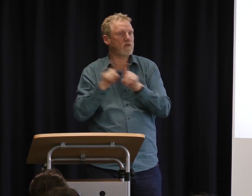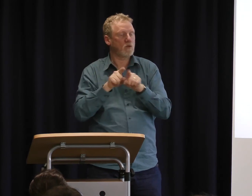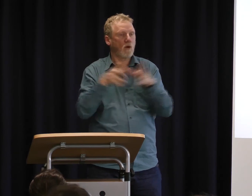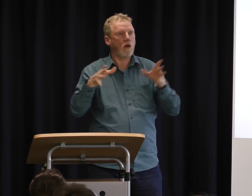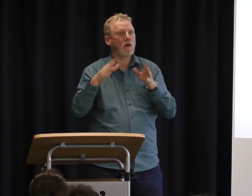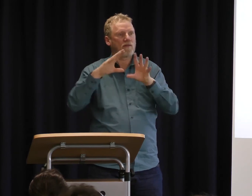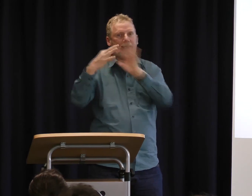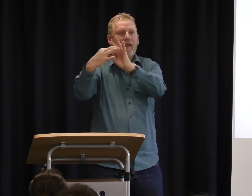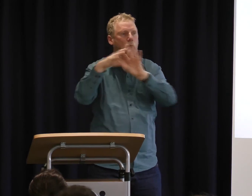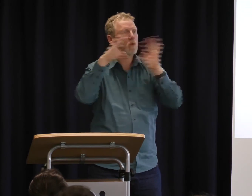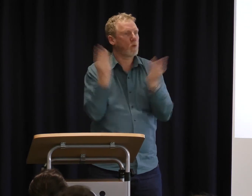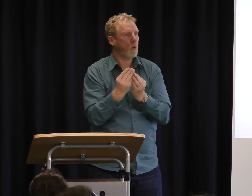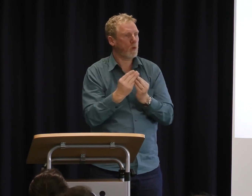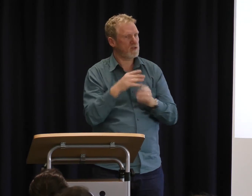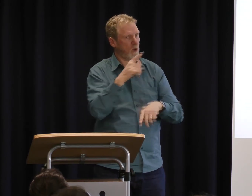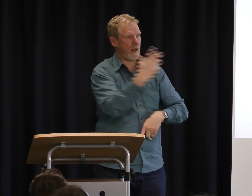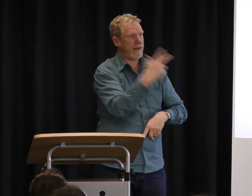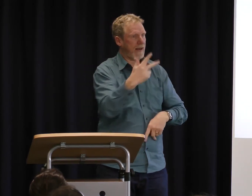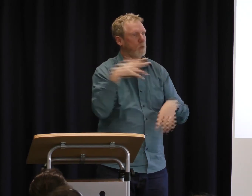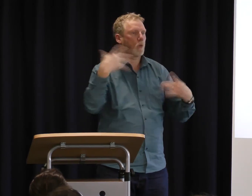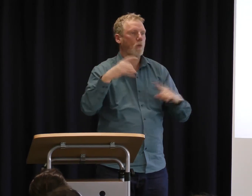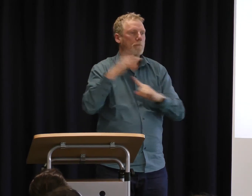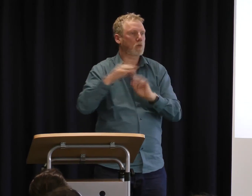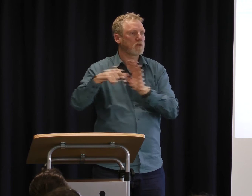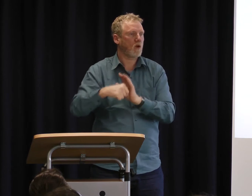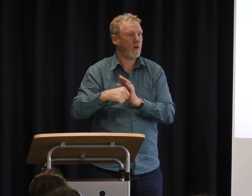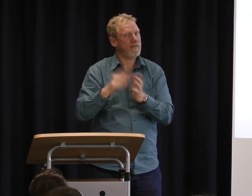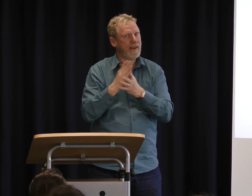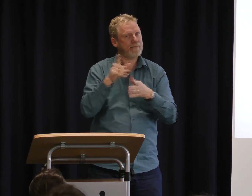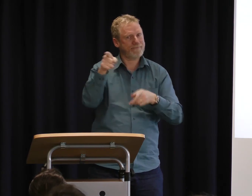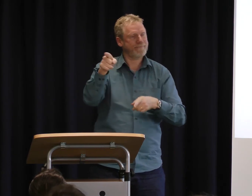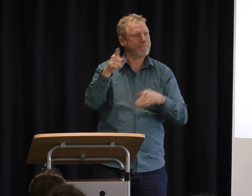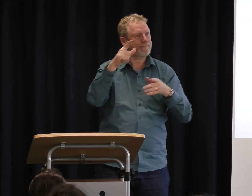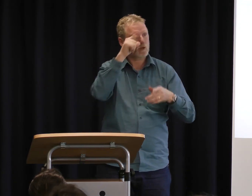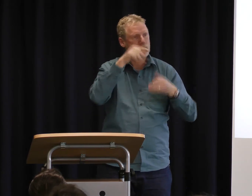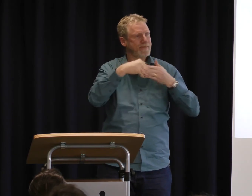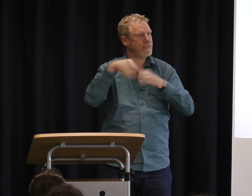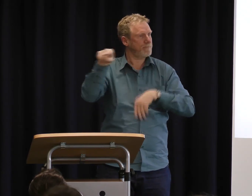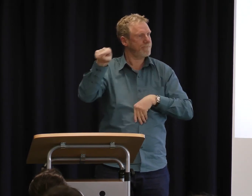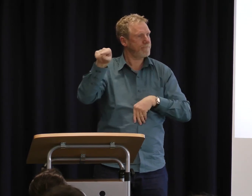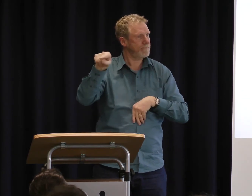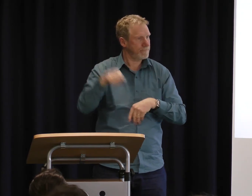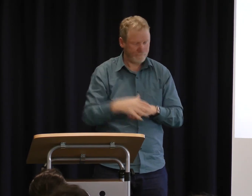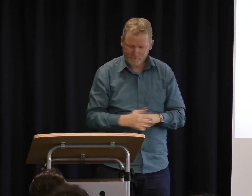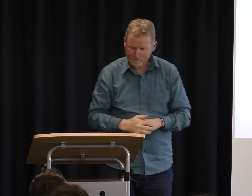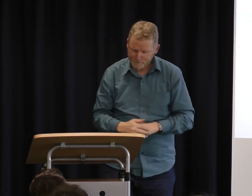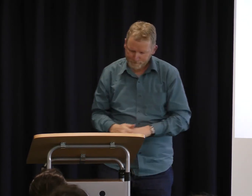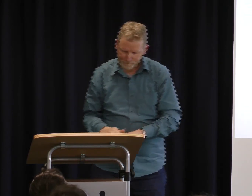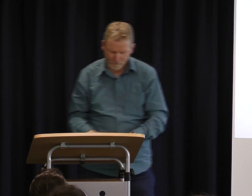And the awareness of the deaf community and interpreters and how they work really came about from that conference, and John Lovett led